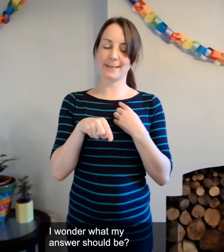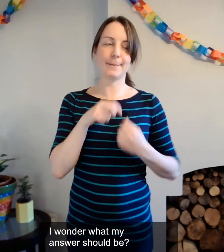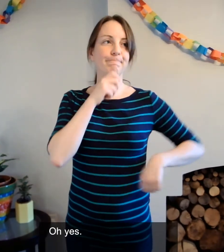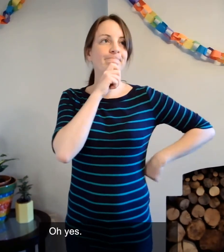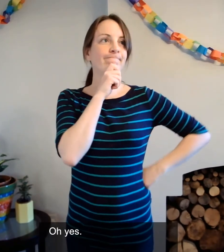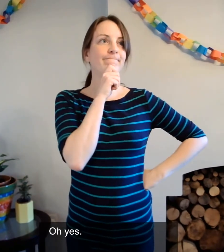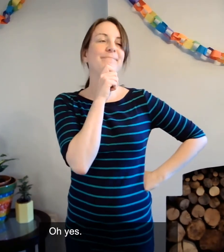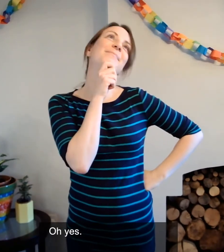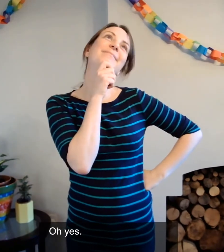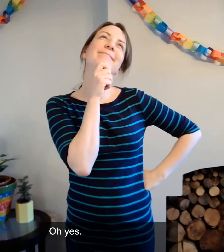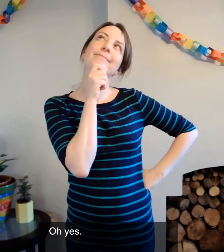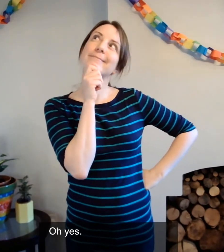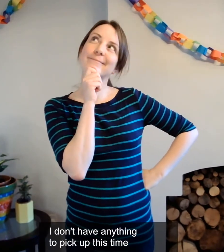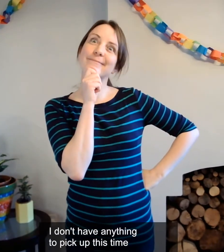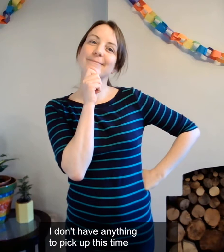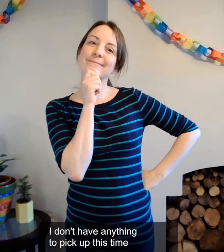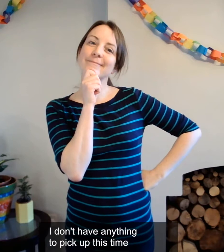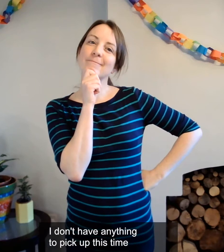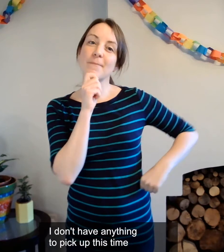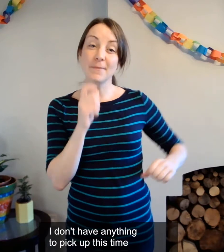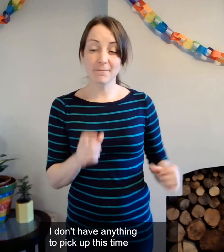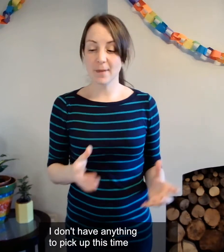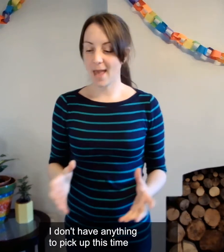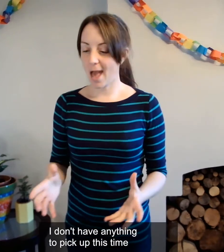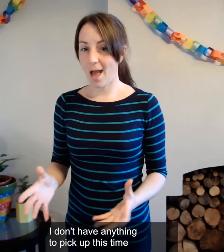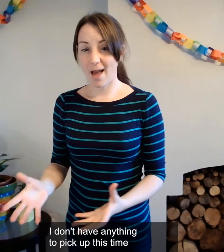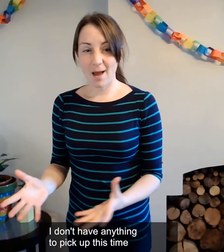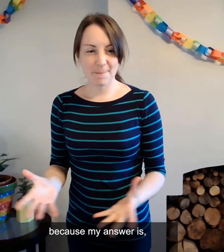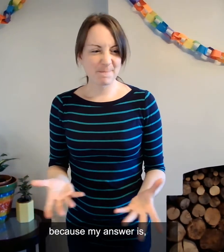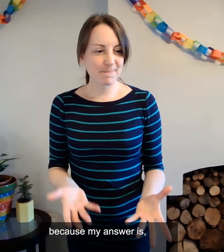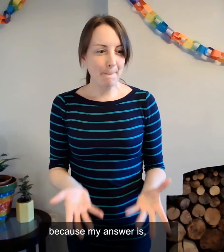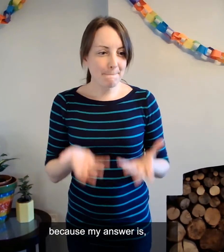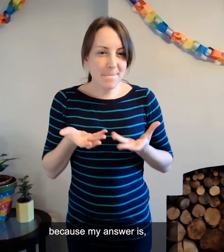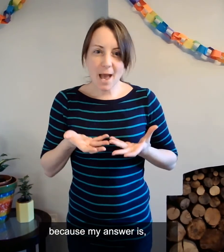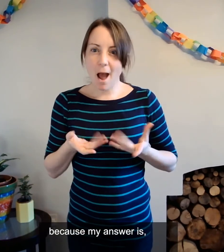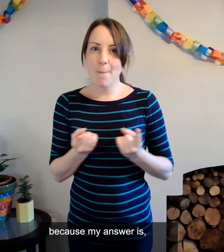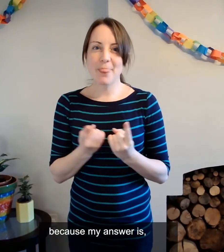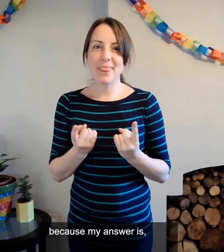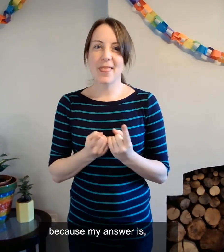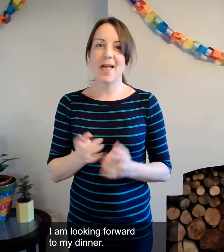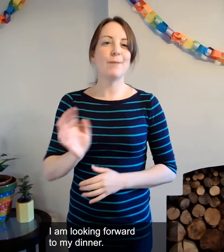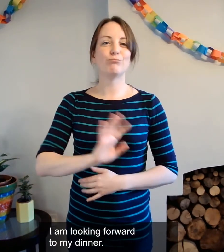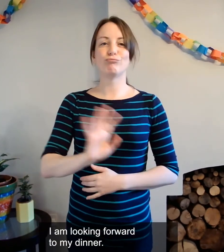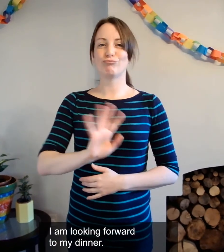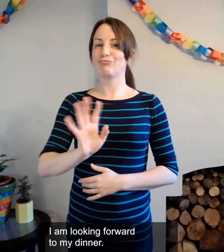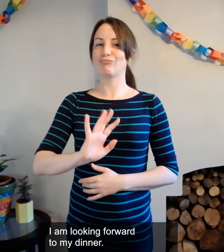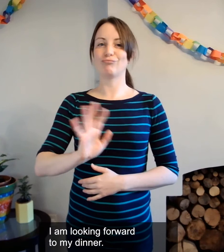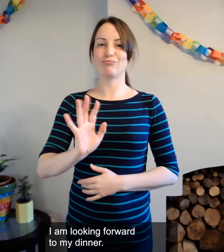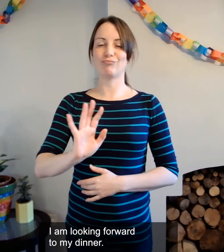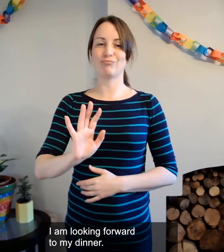Oh yes, I don't have anything to pick up this time because my answer is, I am looking forward